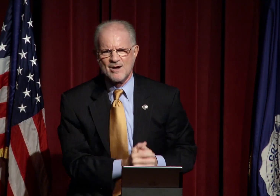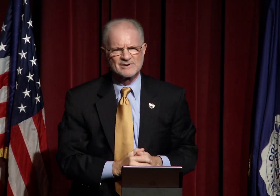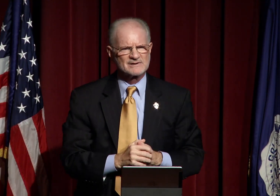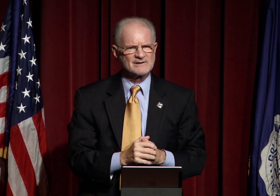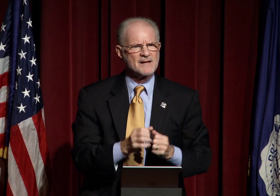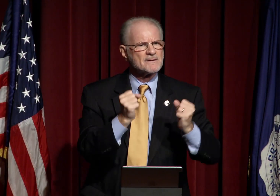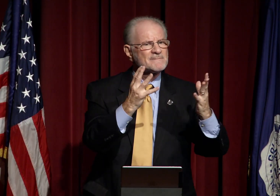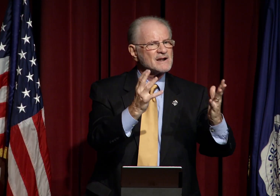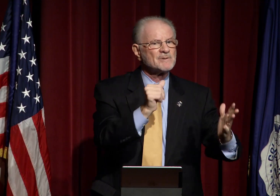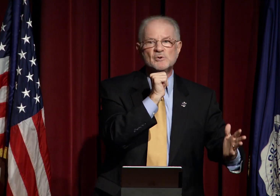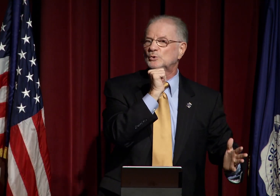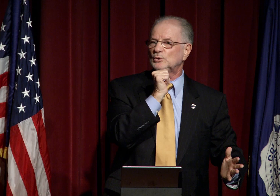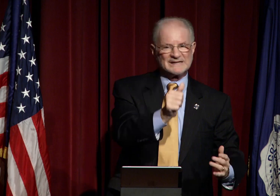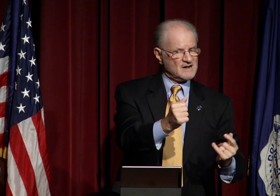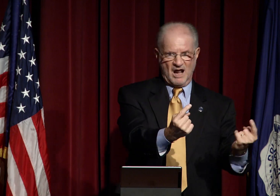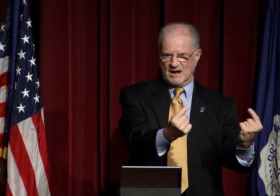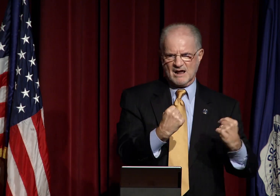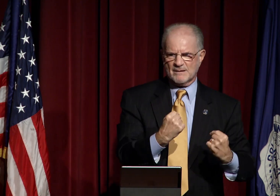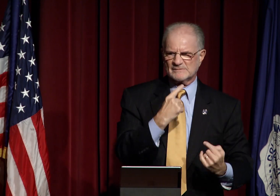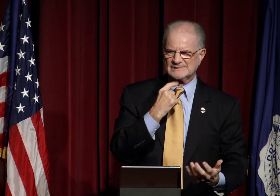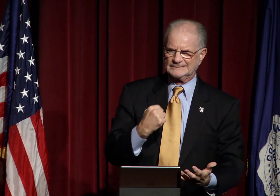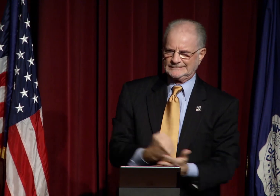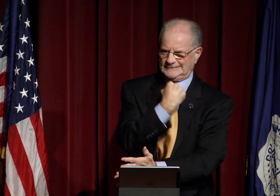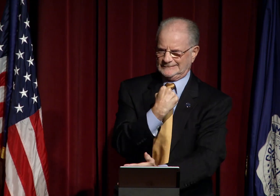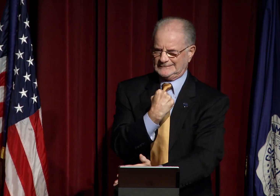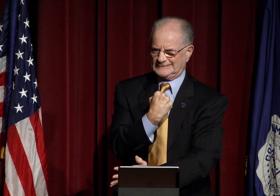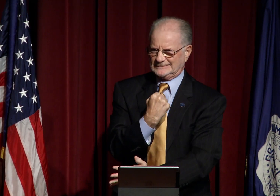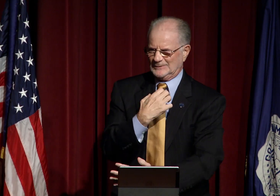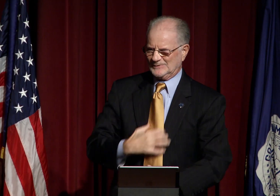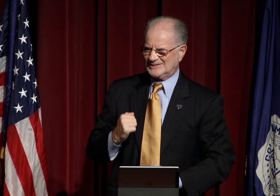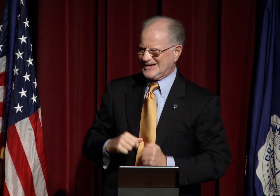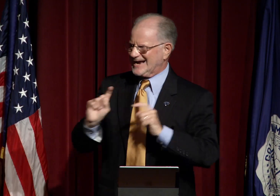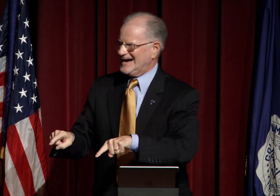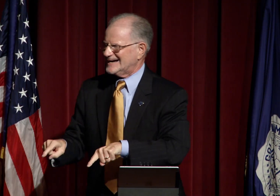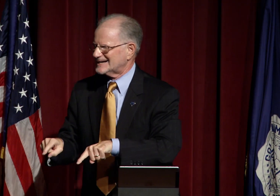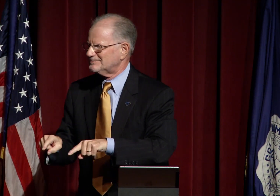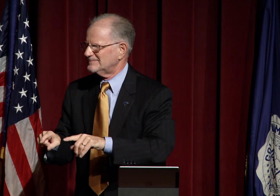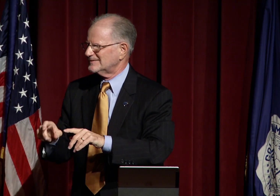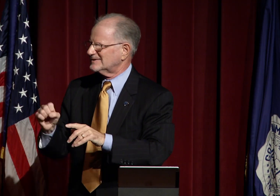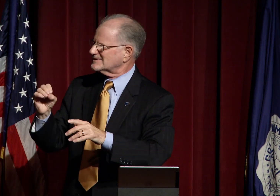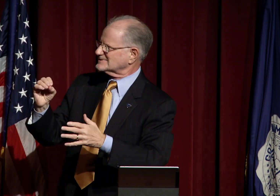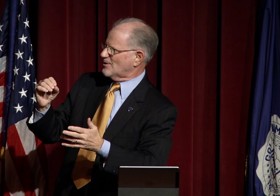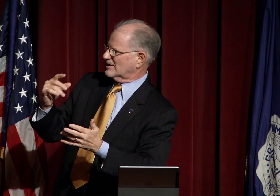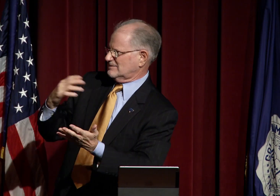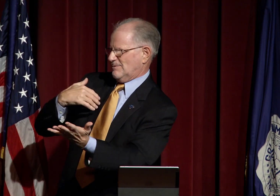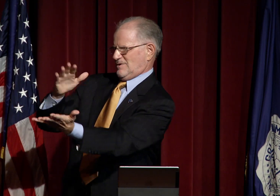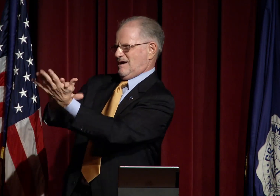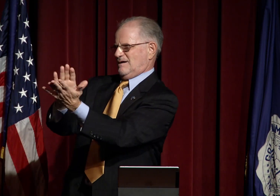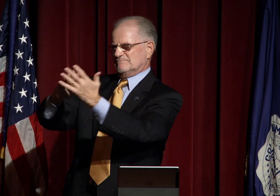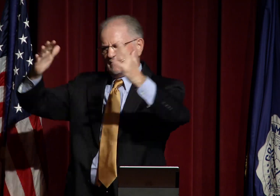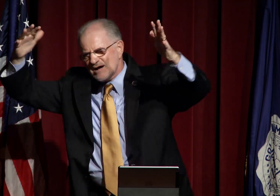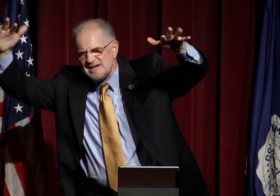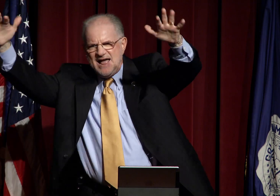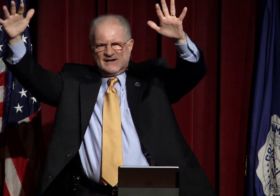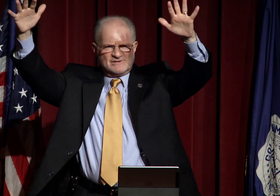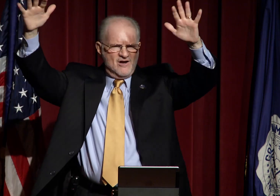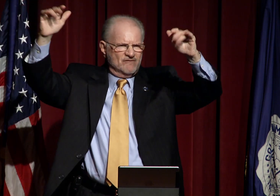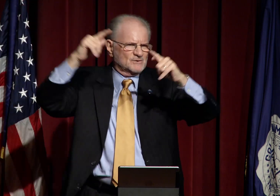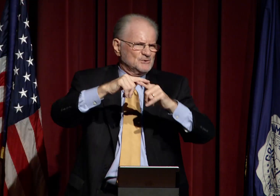I recently went to Minnesota, and afterwards, talking with a number of people, saw how regretful they were that they weren't able to join us.